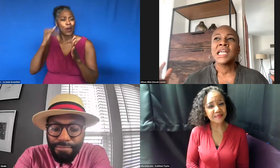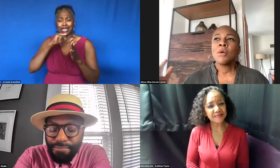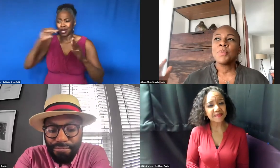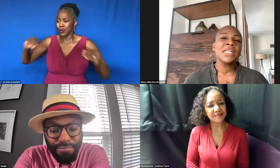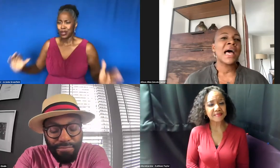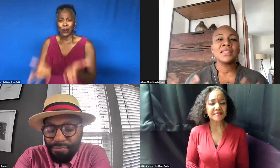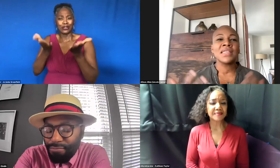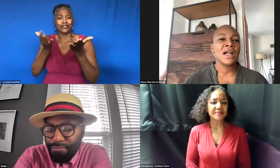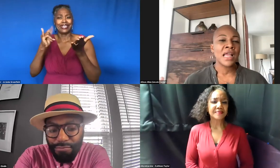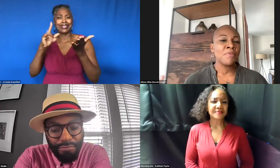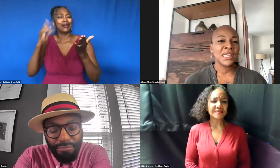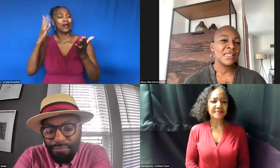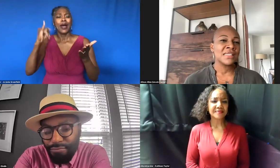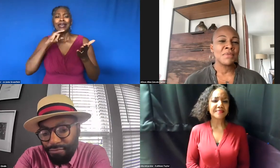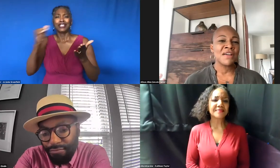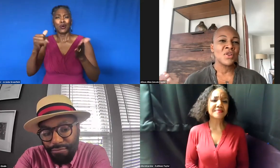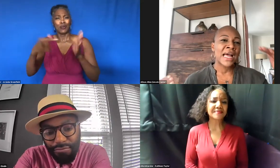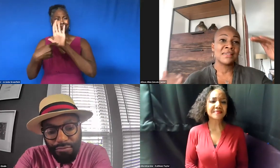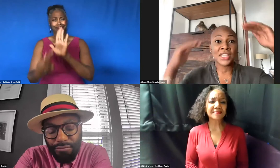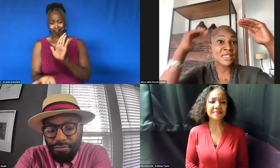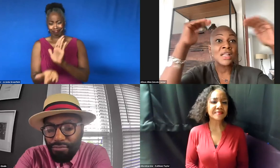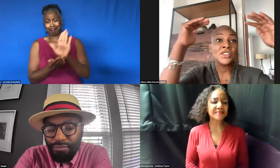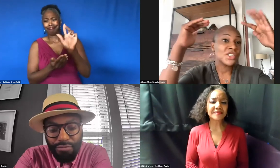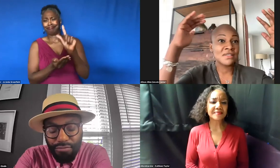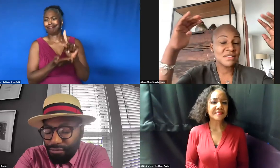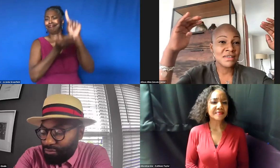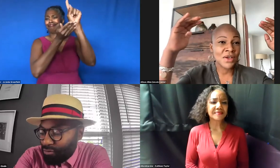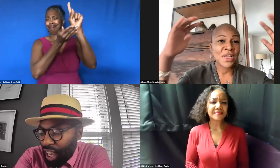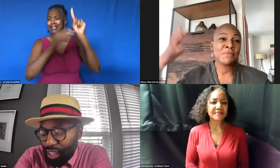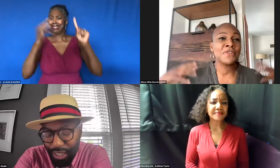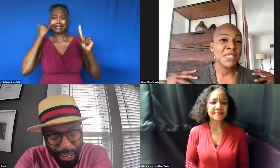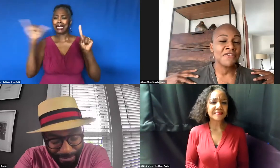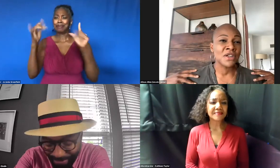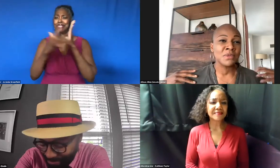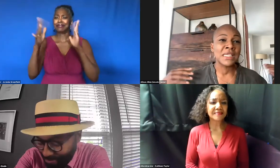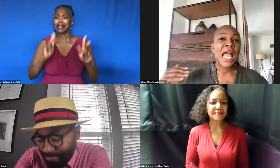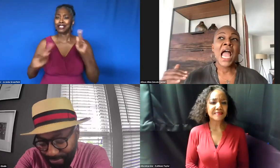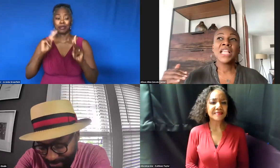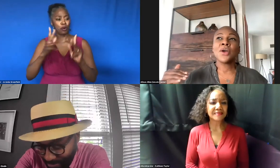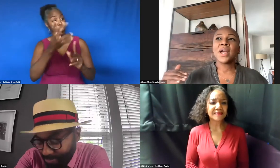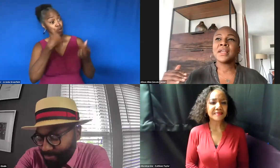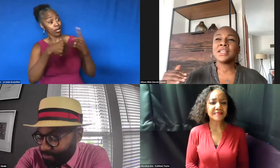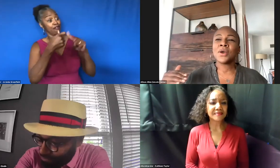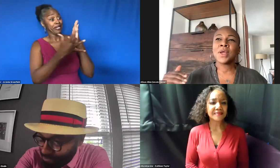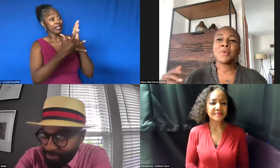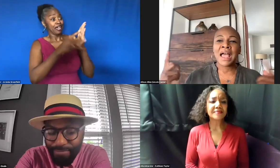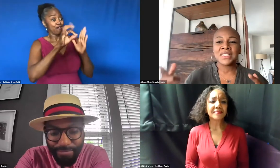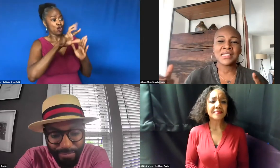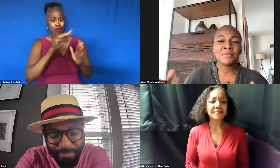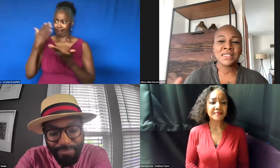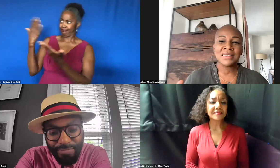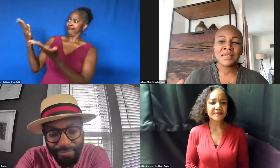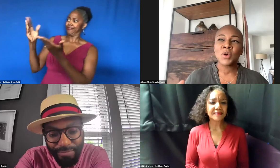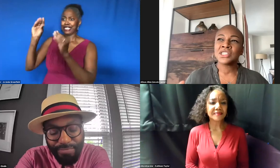we put it out there and put it at the same level as a technologist? You know, coming from tech firms, I